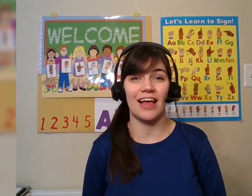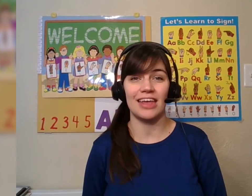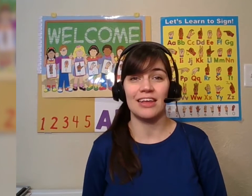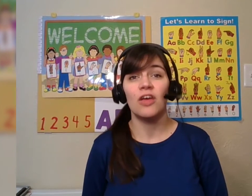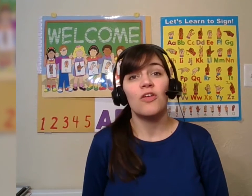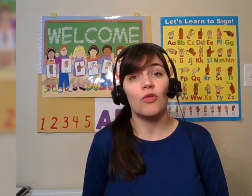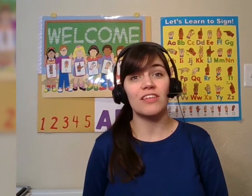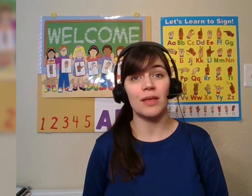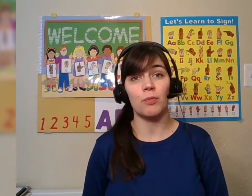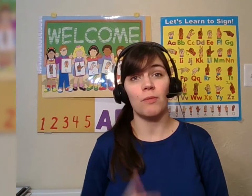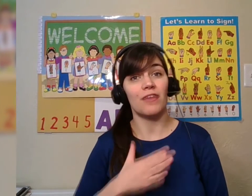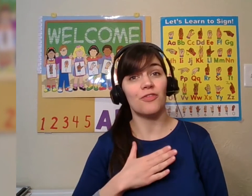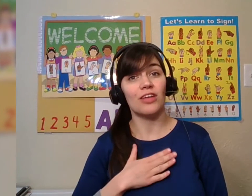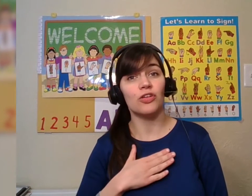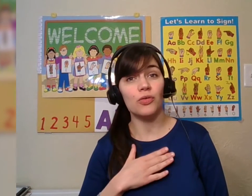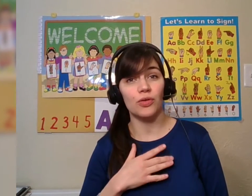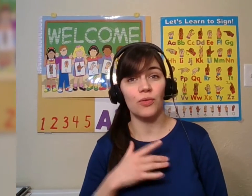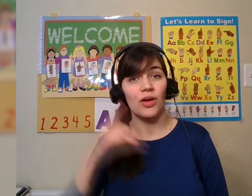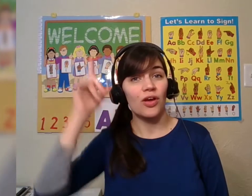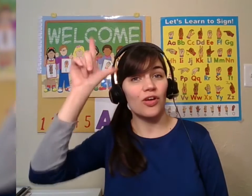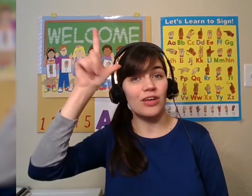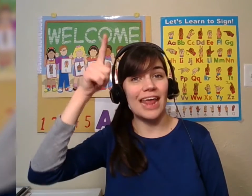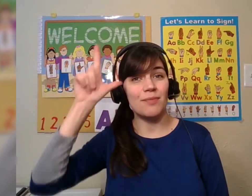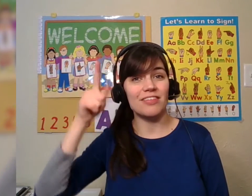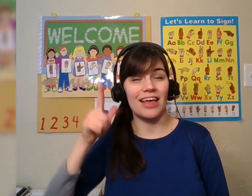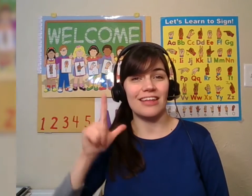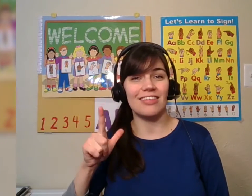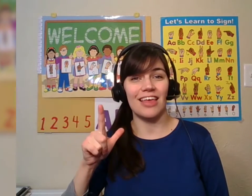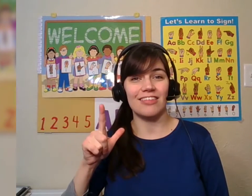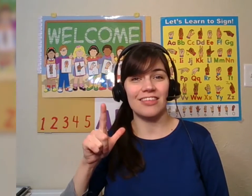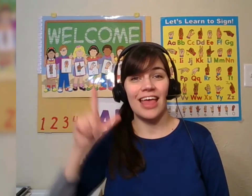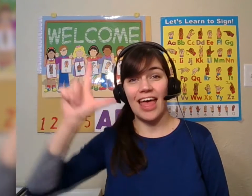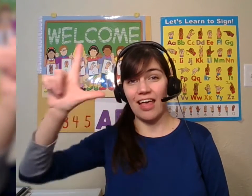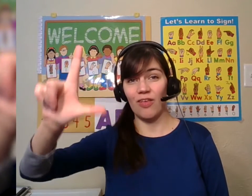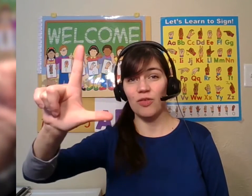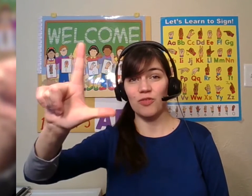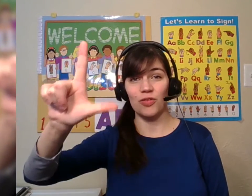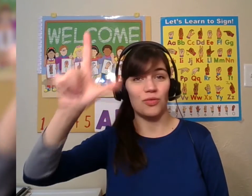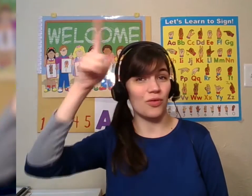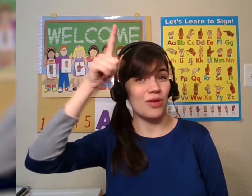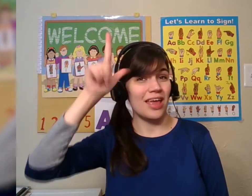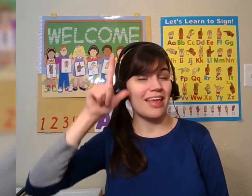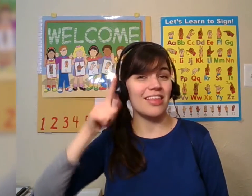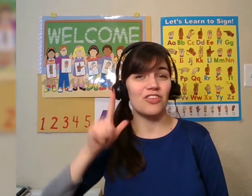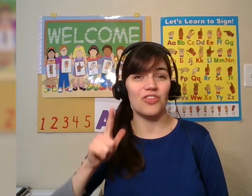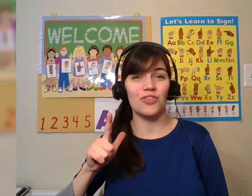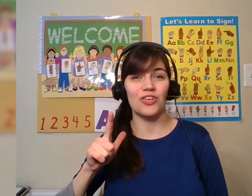sign. For example, my friend Lulu, her name sign is this, L for Lulu, and then it shows her